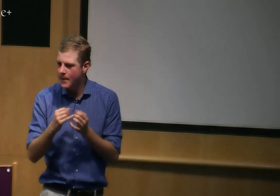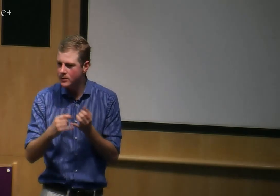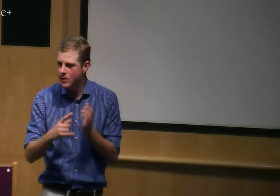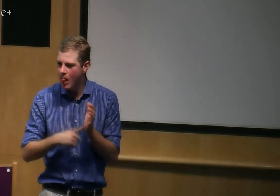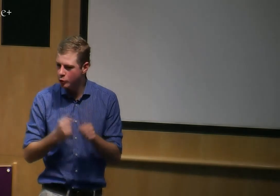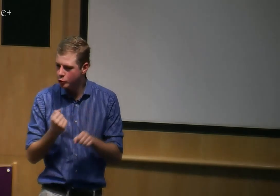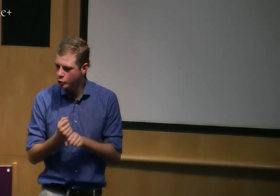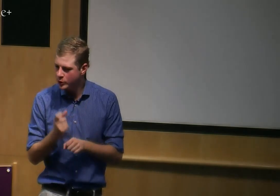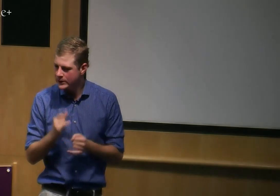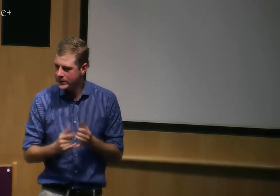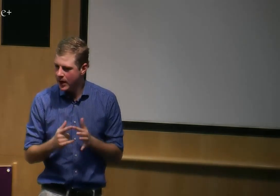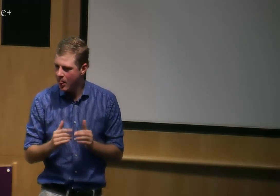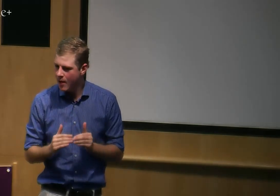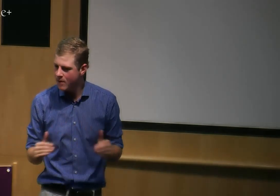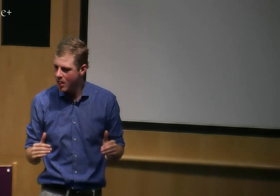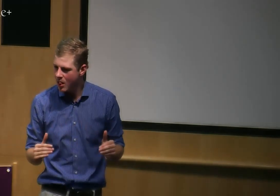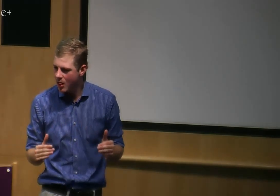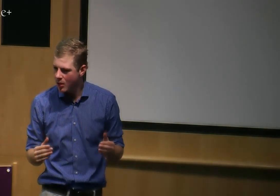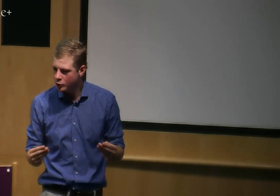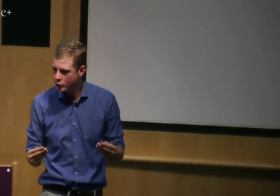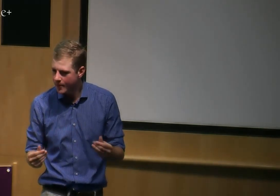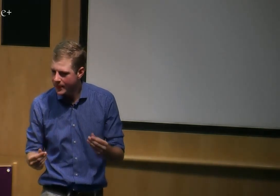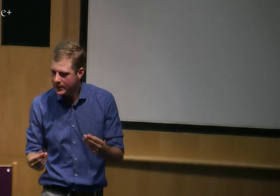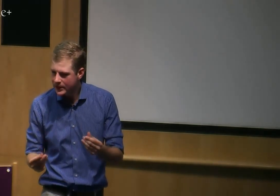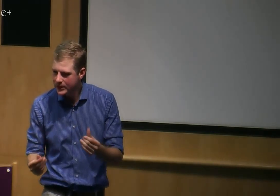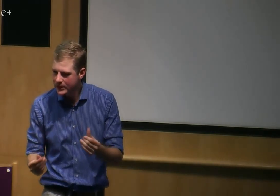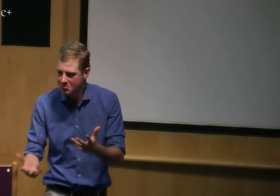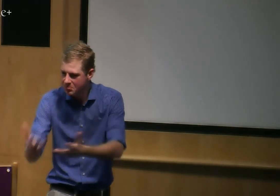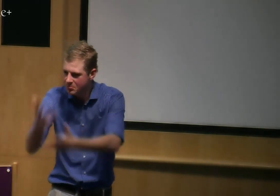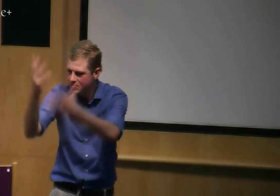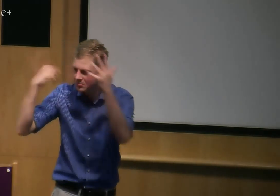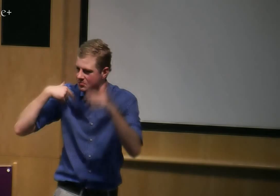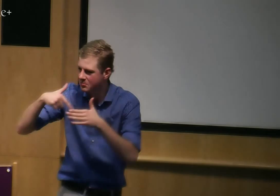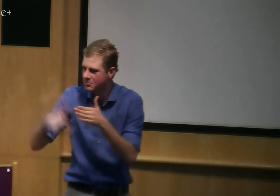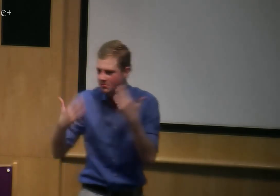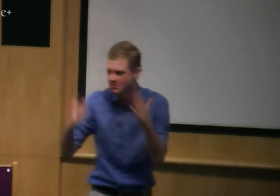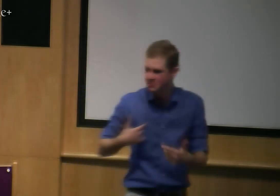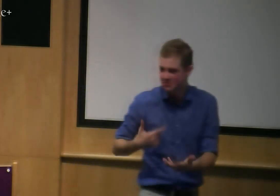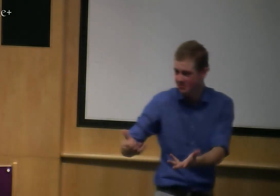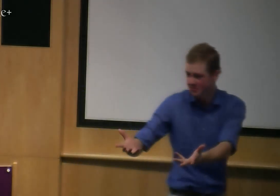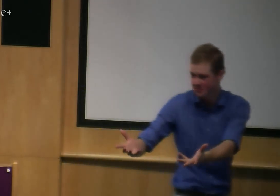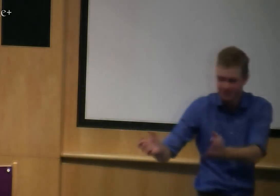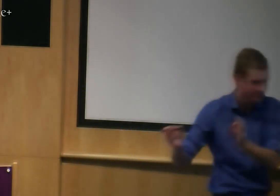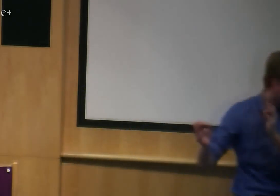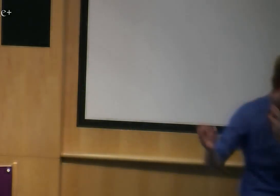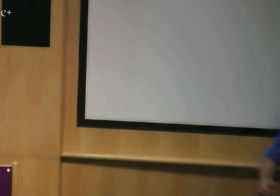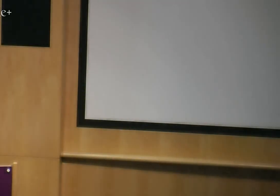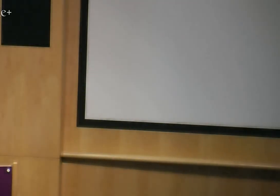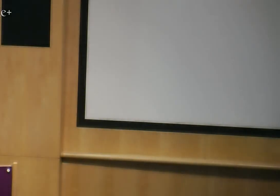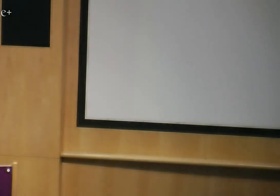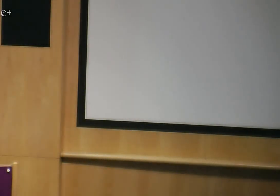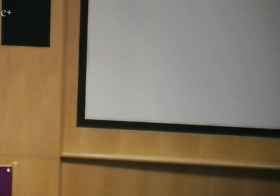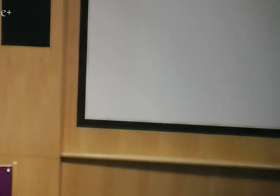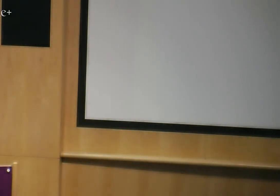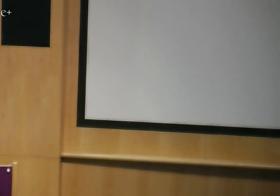Basically, to answer your question, we asked the BDA what the BSL GCSE was going to happen. Maybe the BDA could respond about